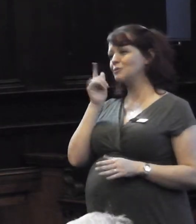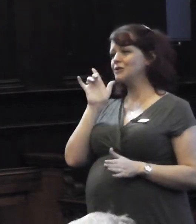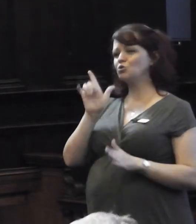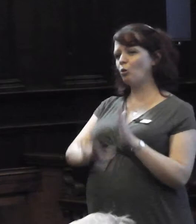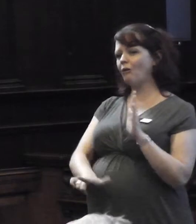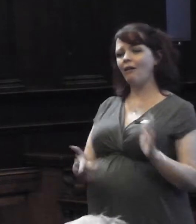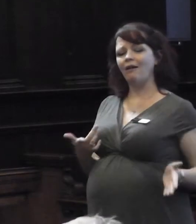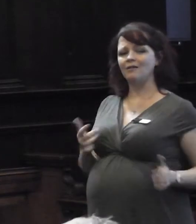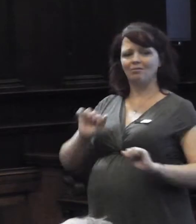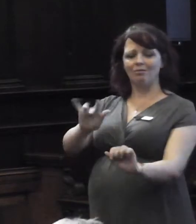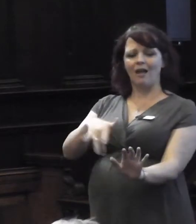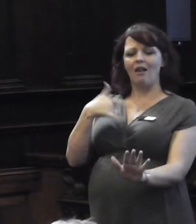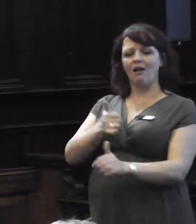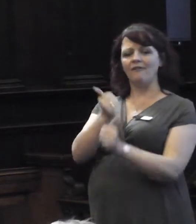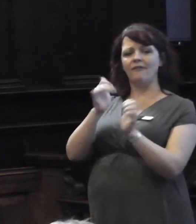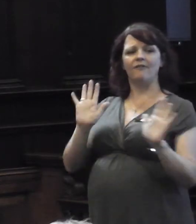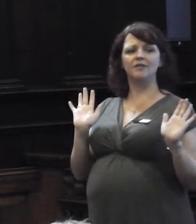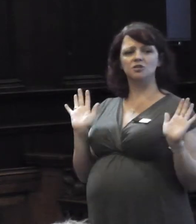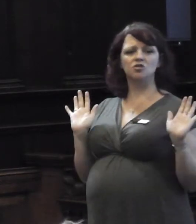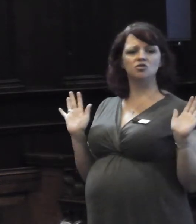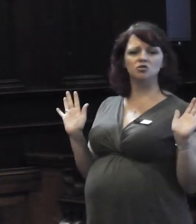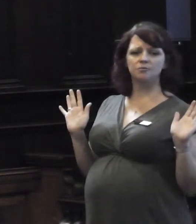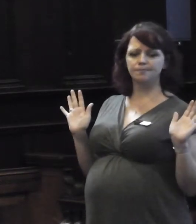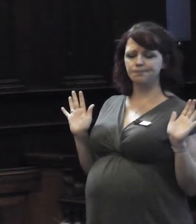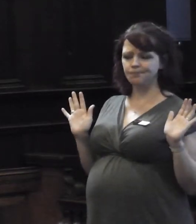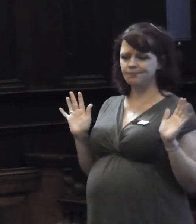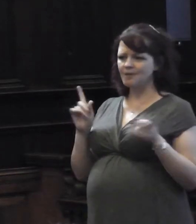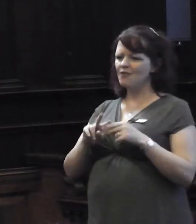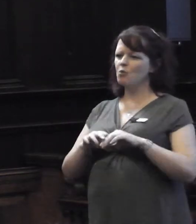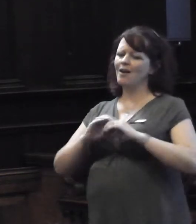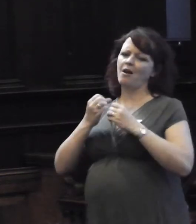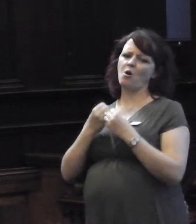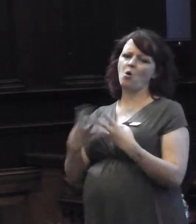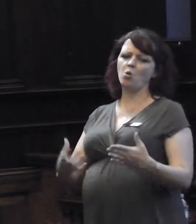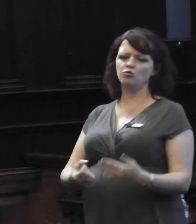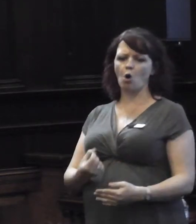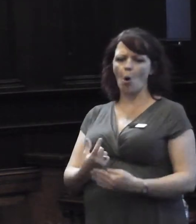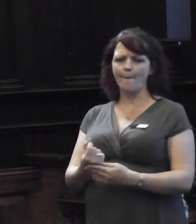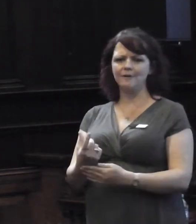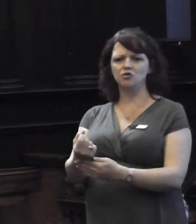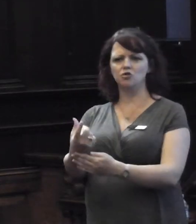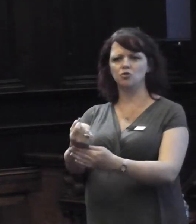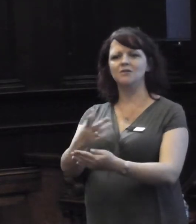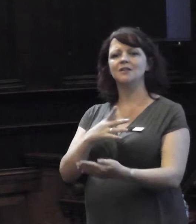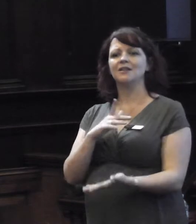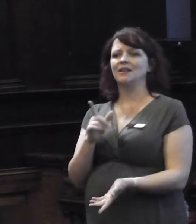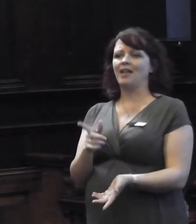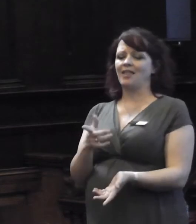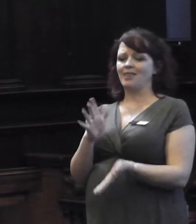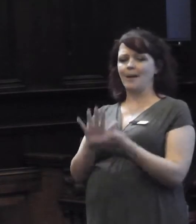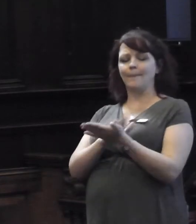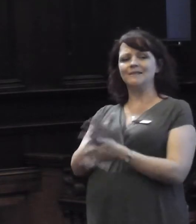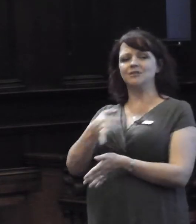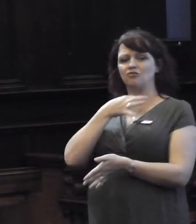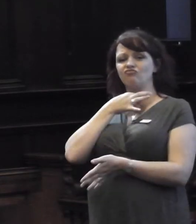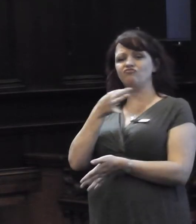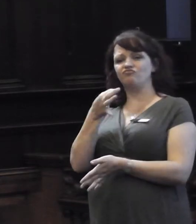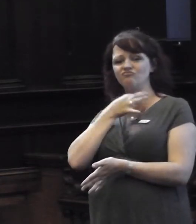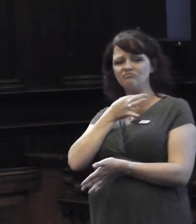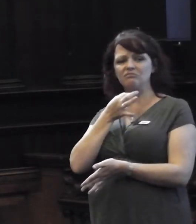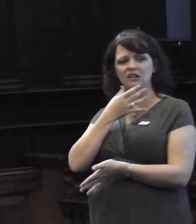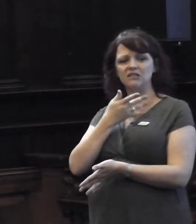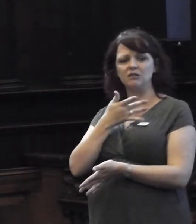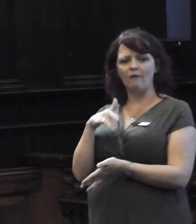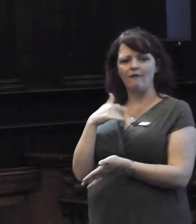life. If you lose the opportunities, then you risk the consequences of having